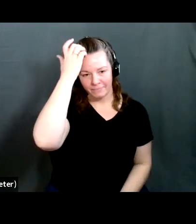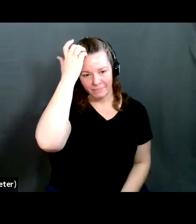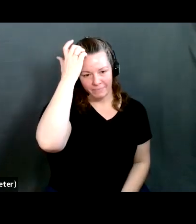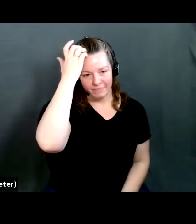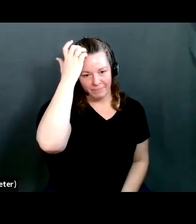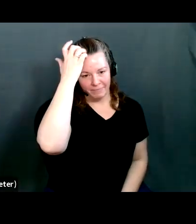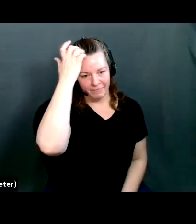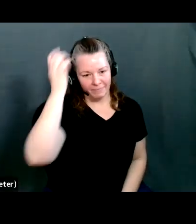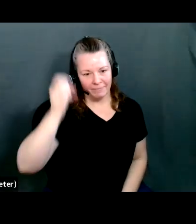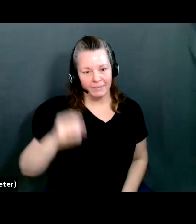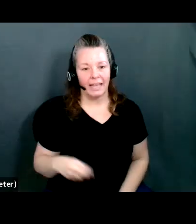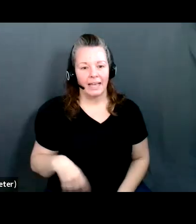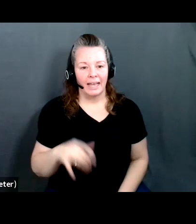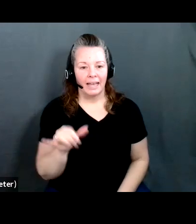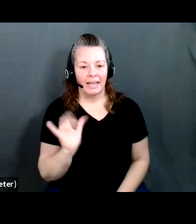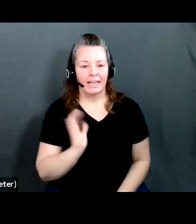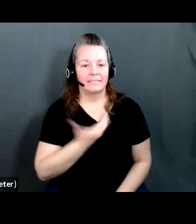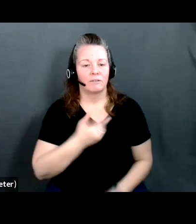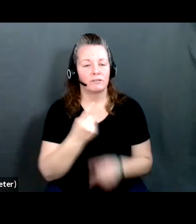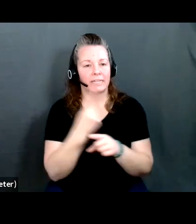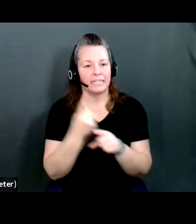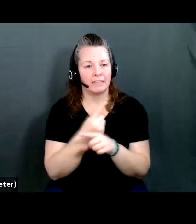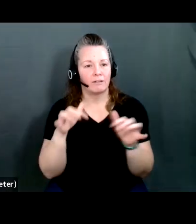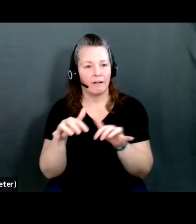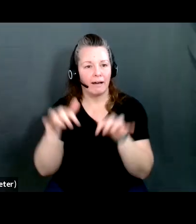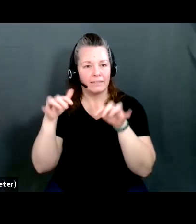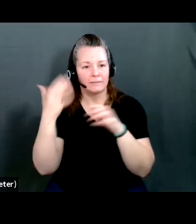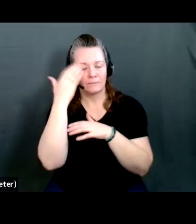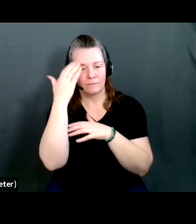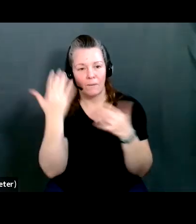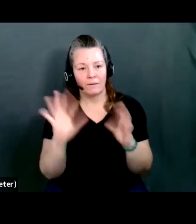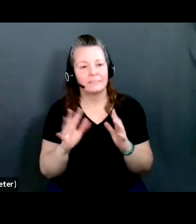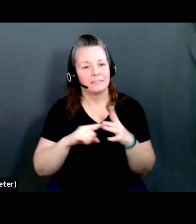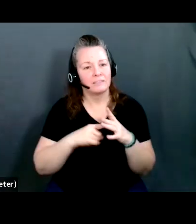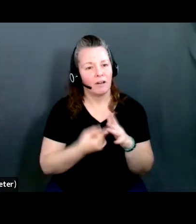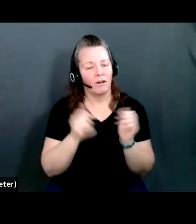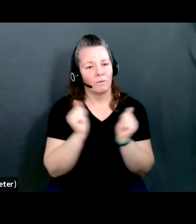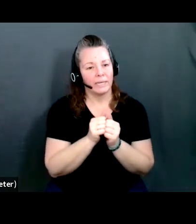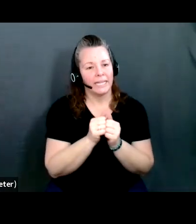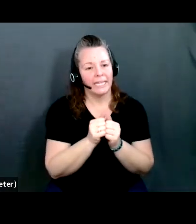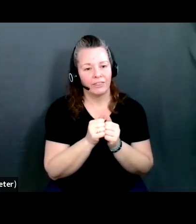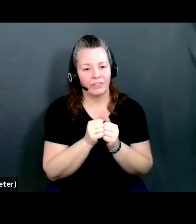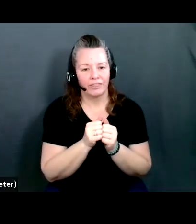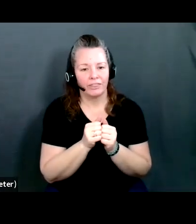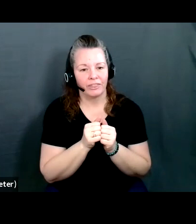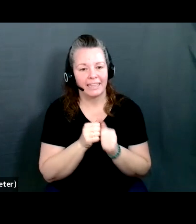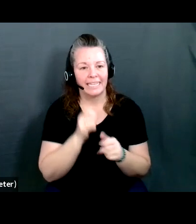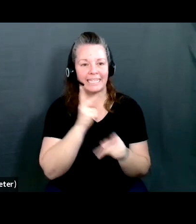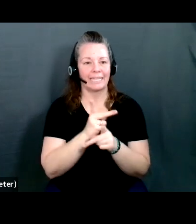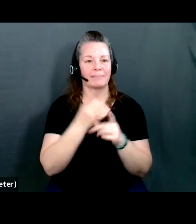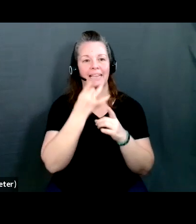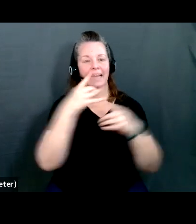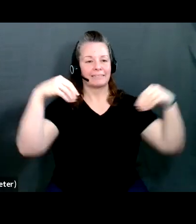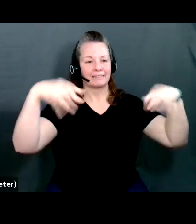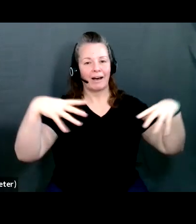As our regular audience knows, we always start with the keep the lights on section of